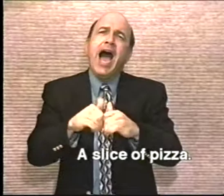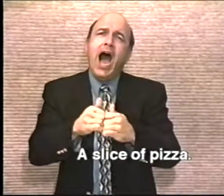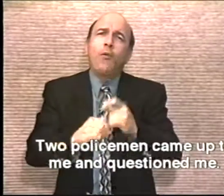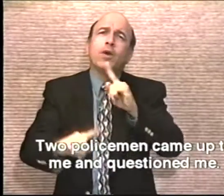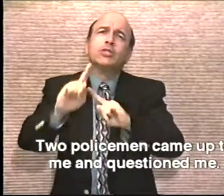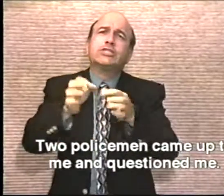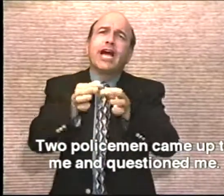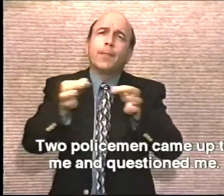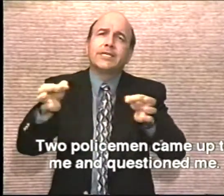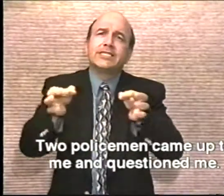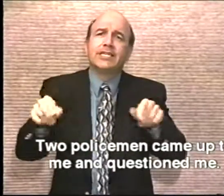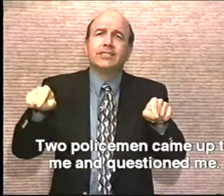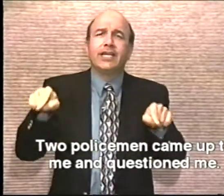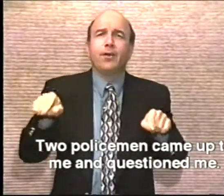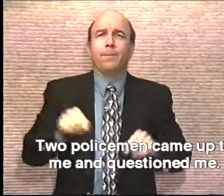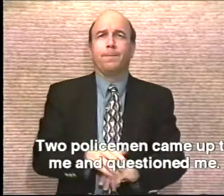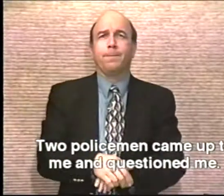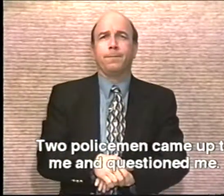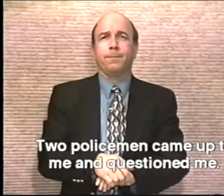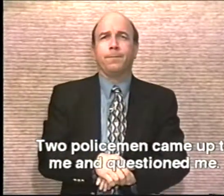How will you sign this sentence here?